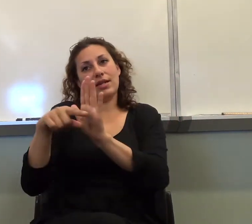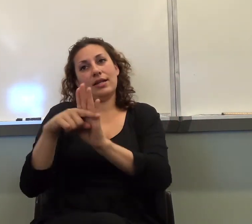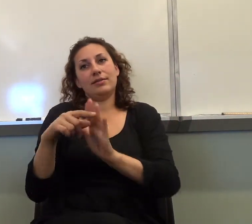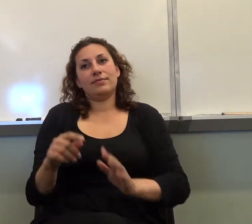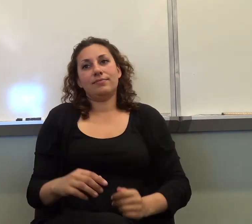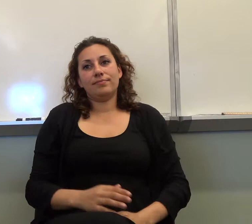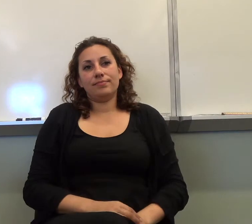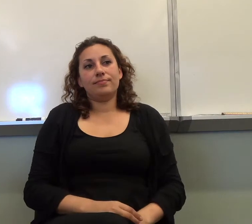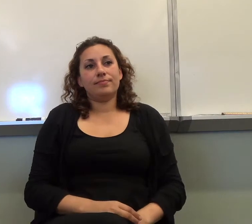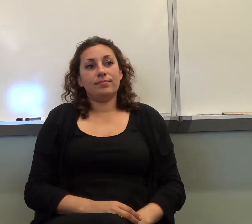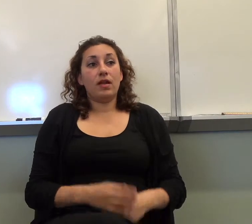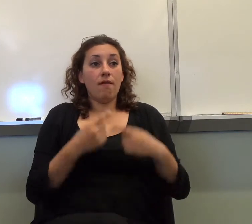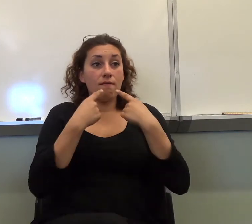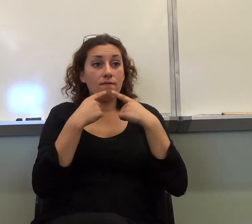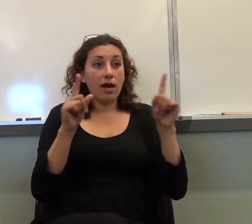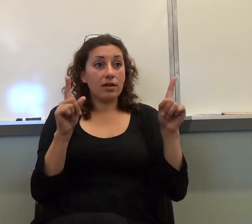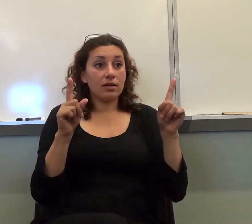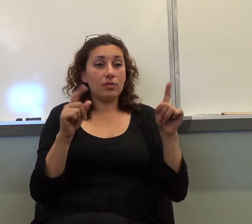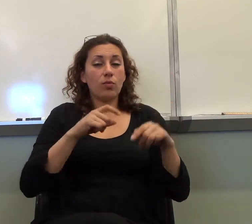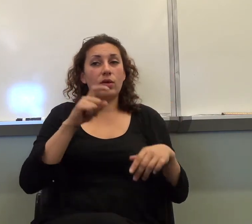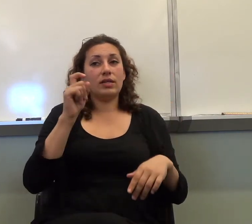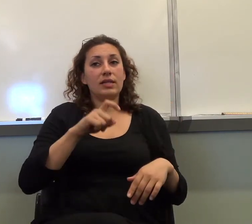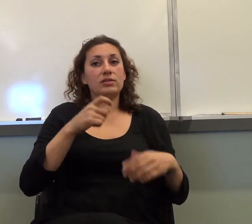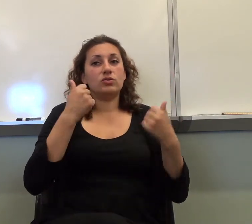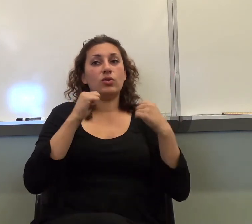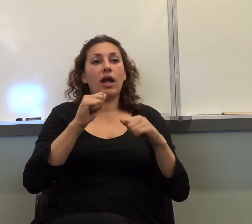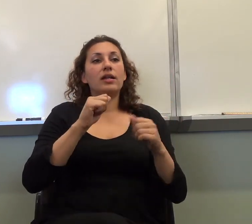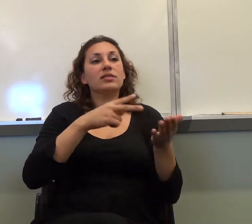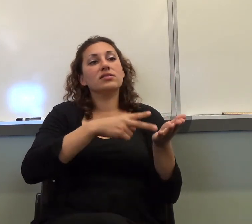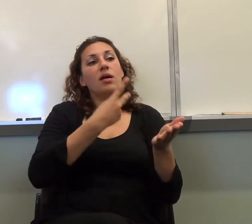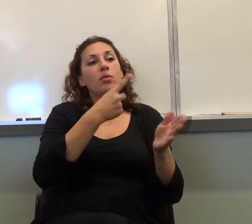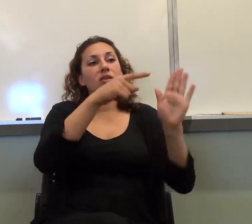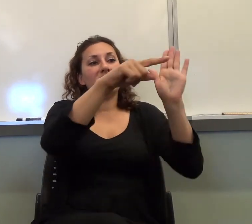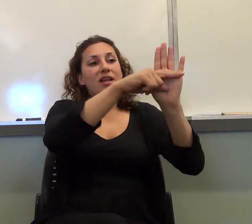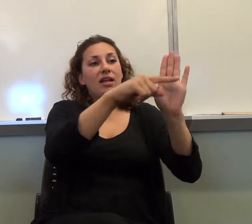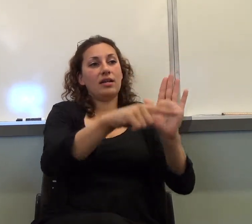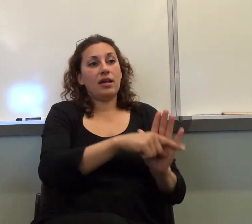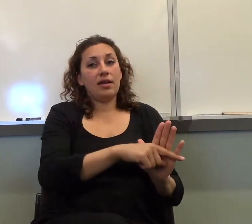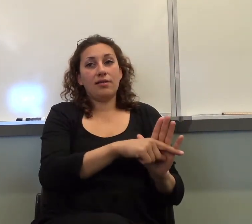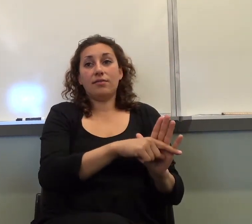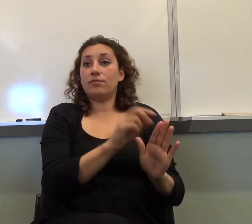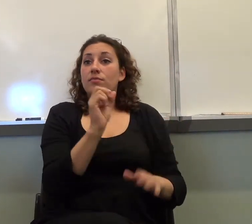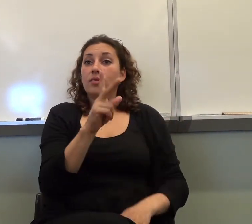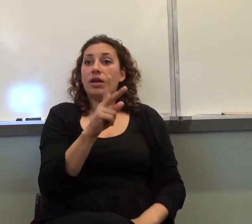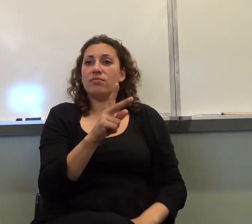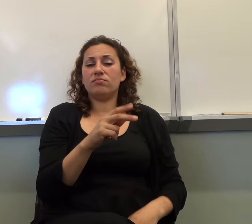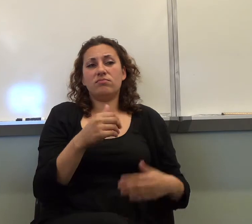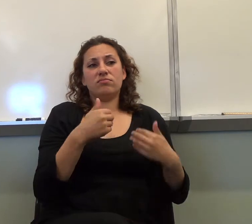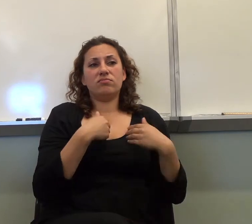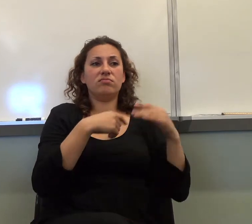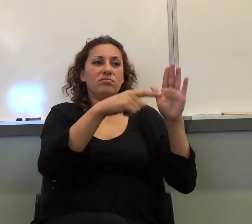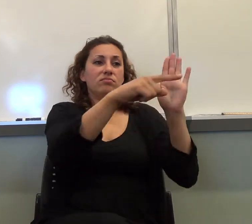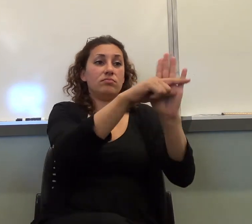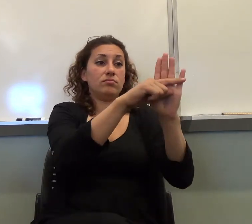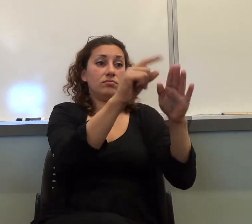And then finally, we've got to do the double negative one. Doesn't matter, let's just use some numbers. Suppose we have a minus 20 divided by